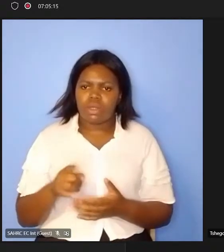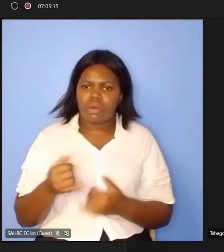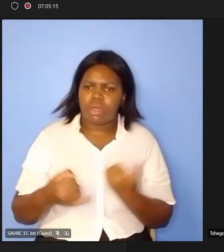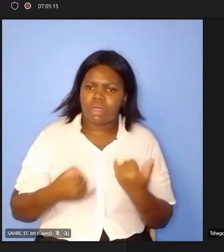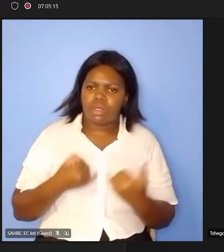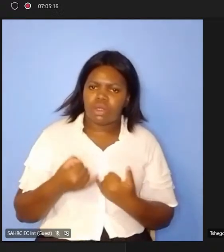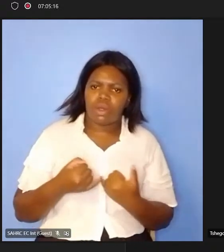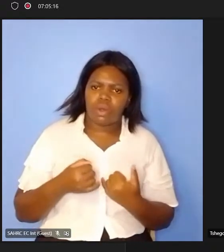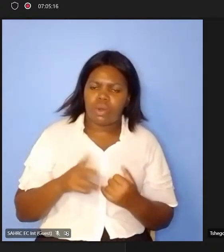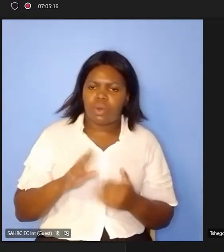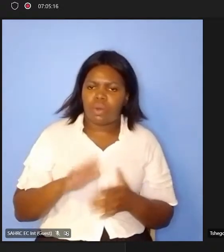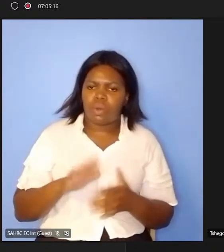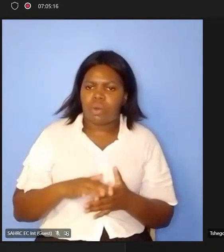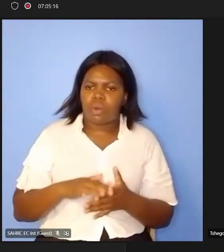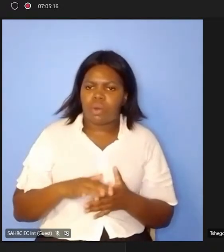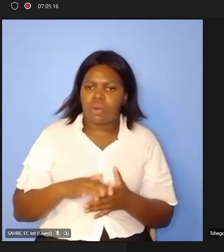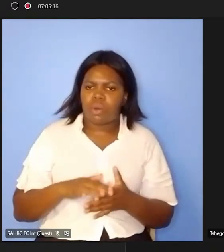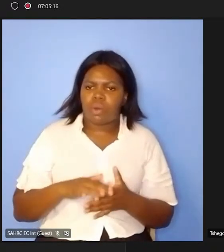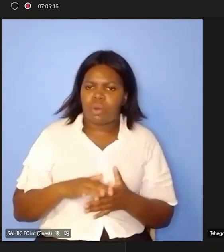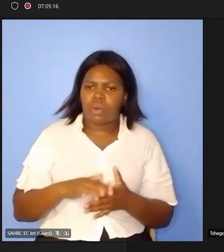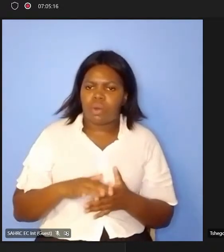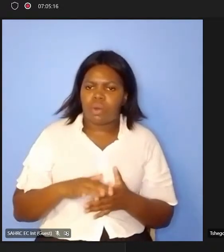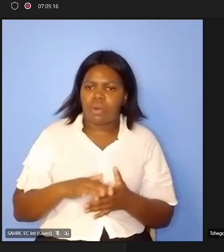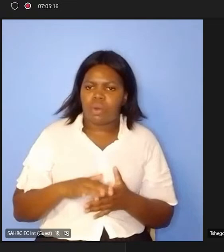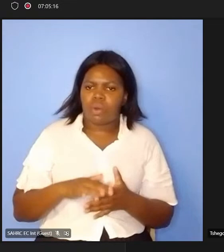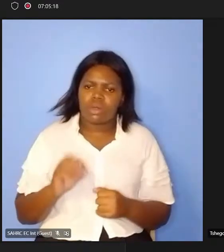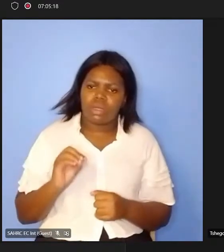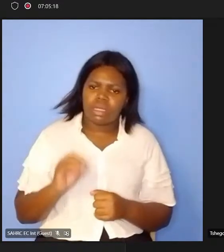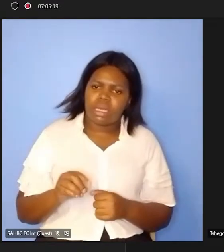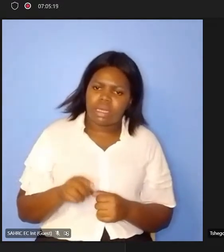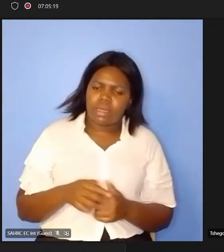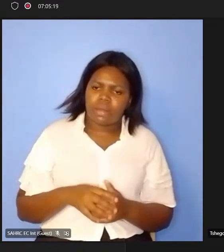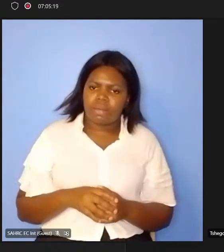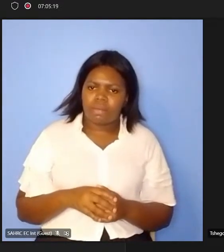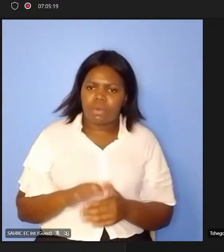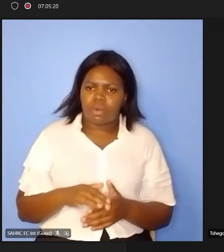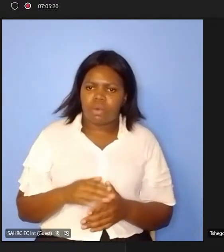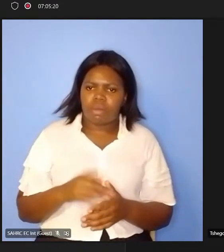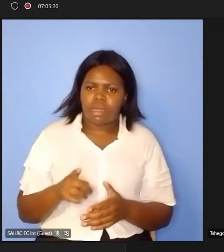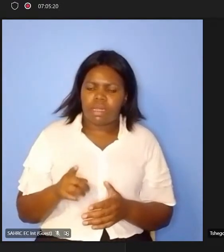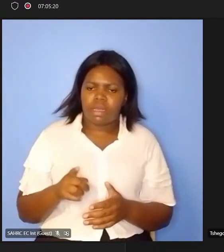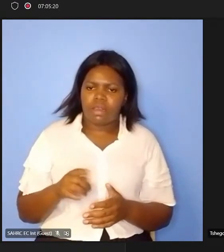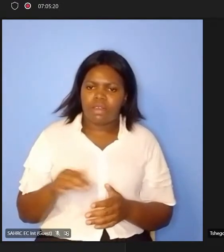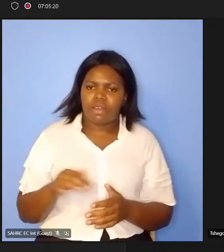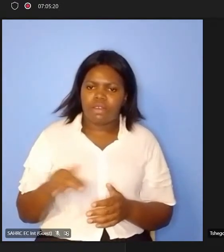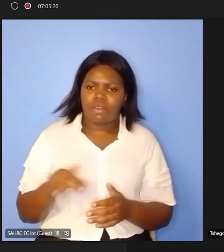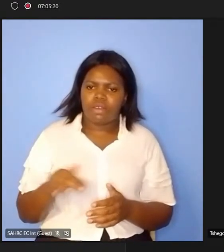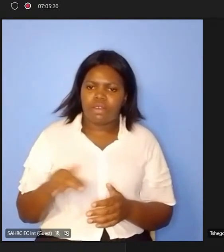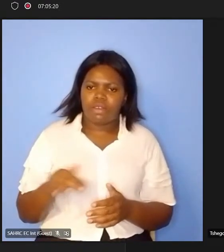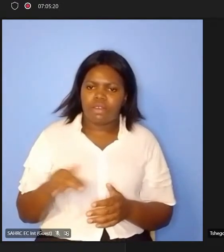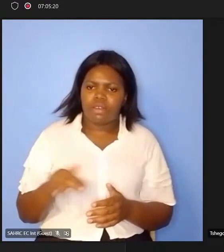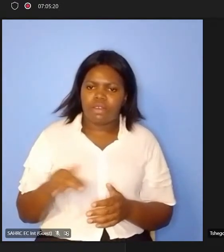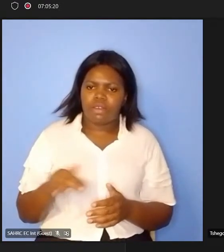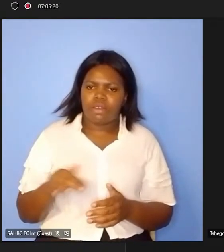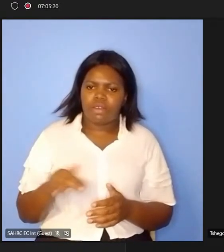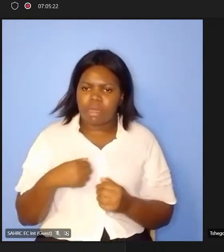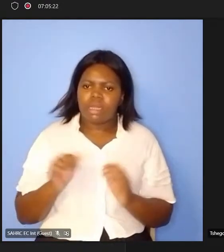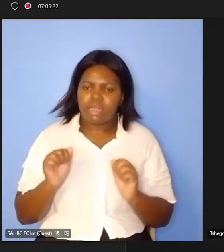to religion. And so I can't see how the two can coexist or be together. And so I agree with that